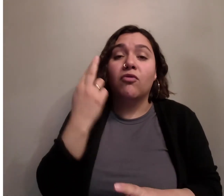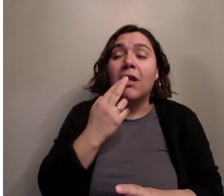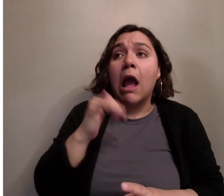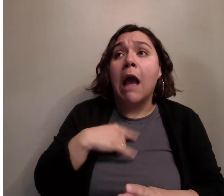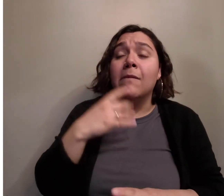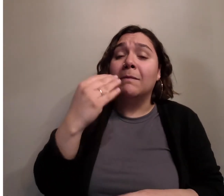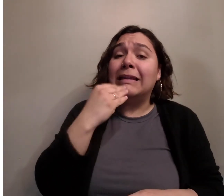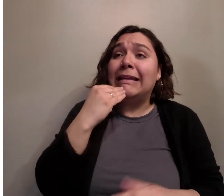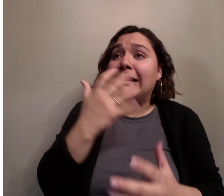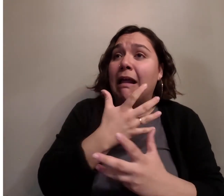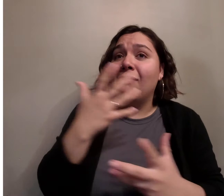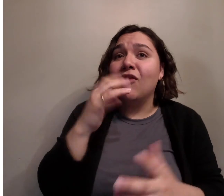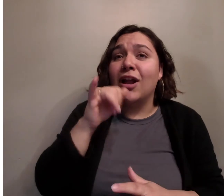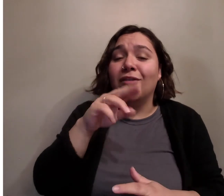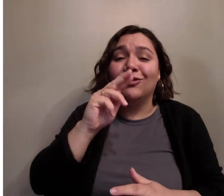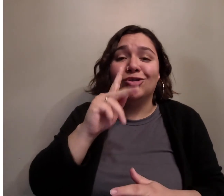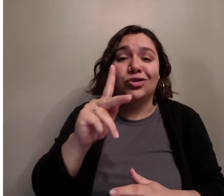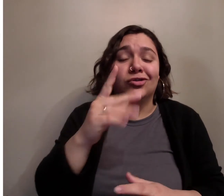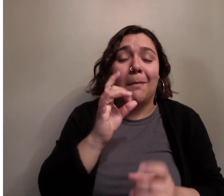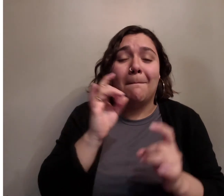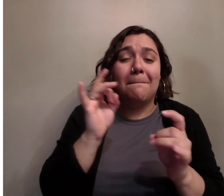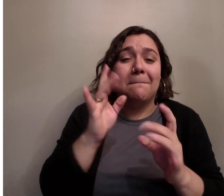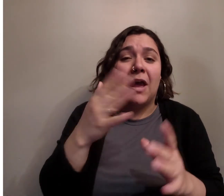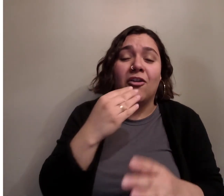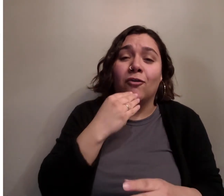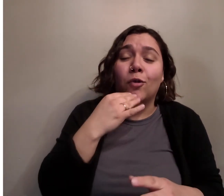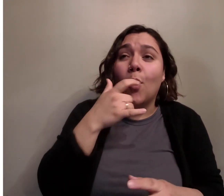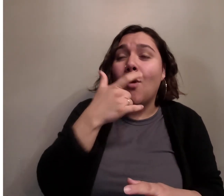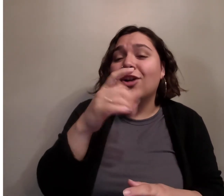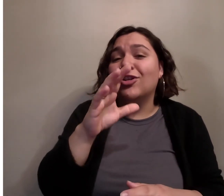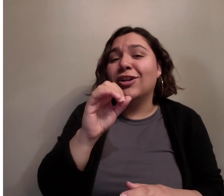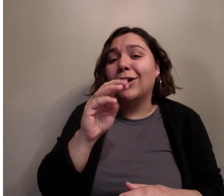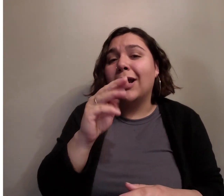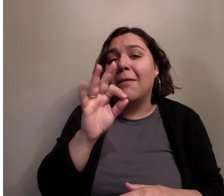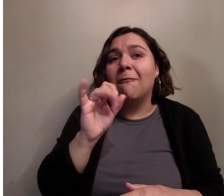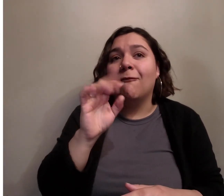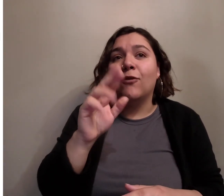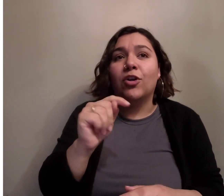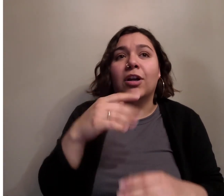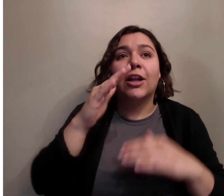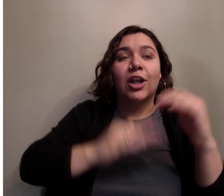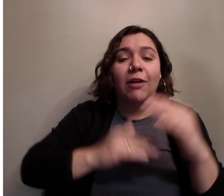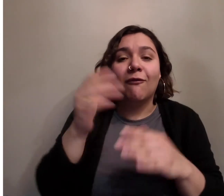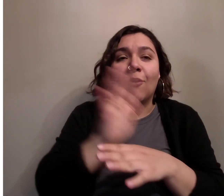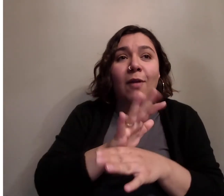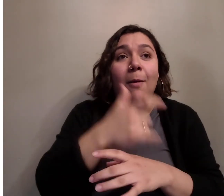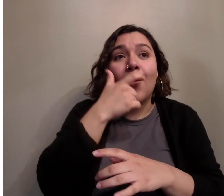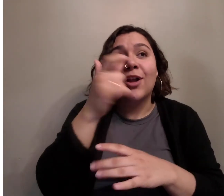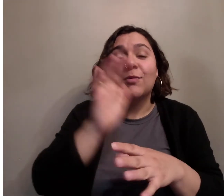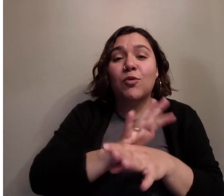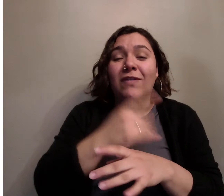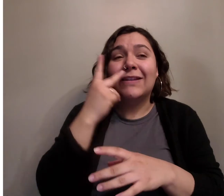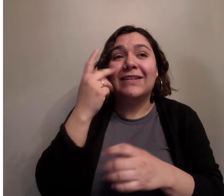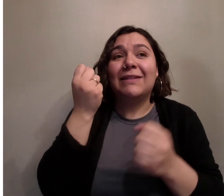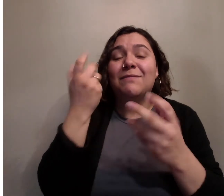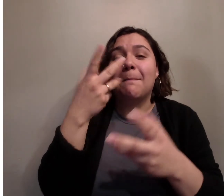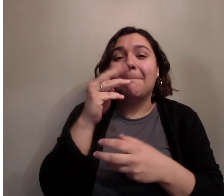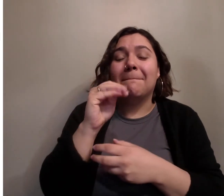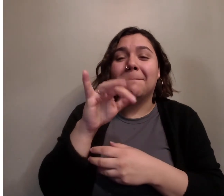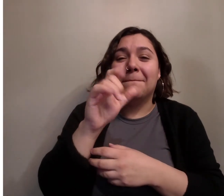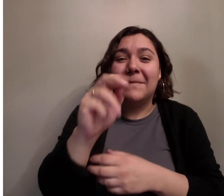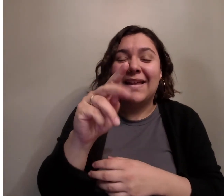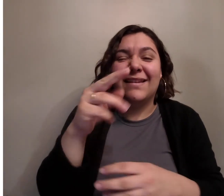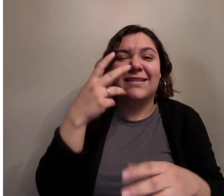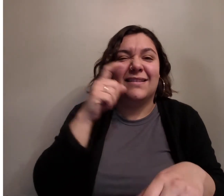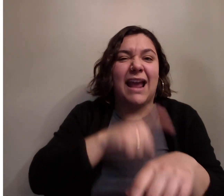turned into, I'm going to be eating a lot of junk food and watching comfort films and rewatching movies I've seen a million times